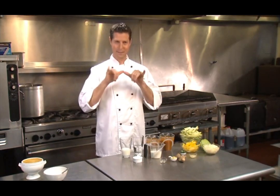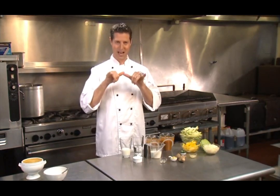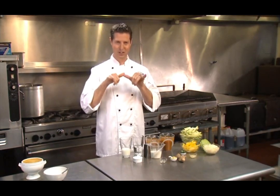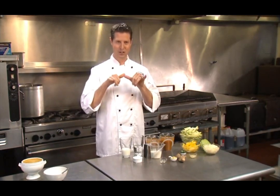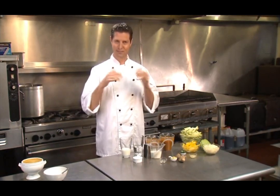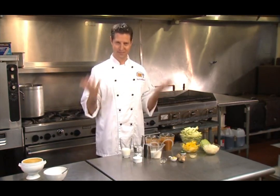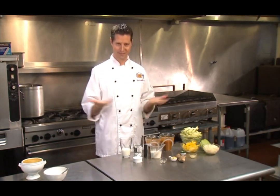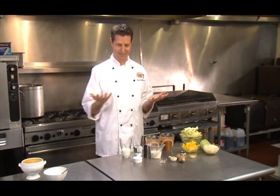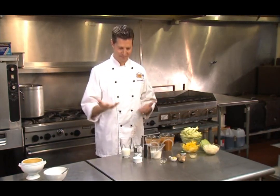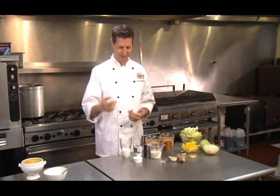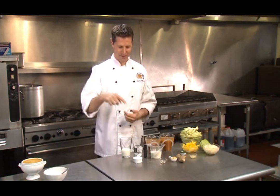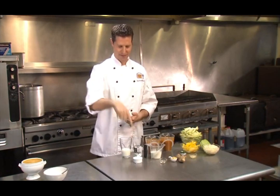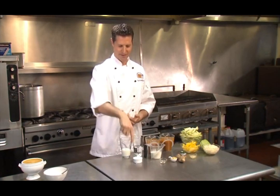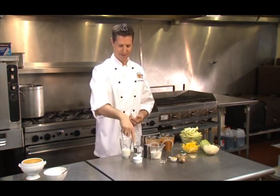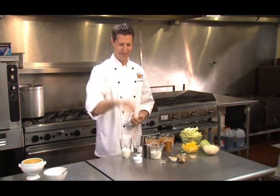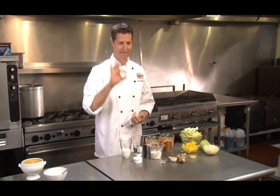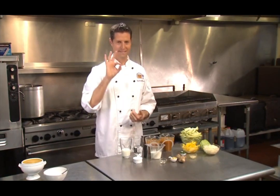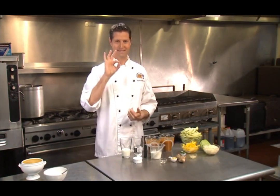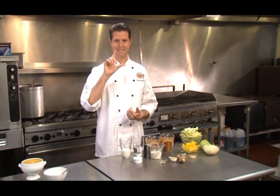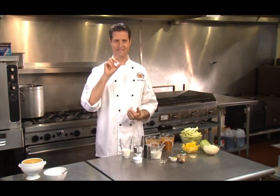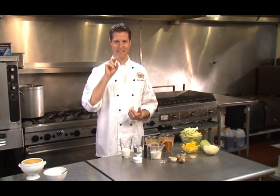First, measure flour,